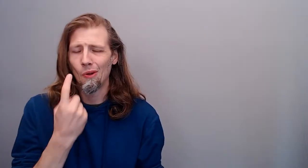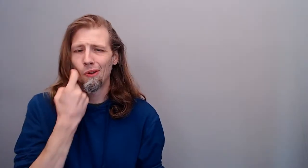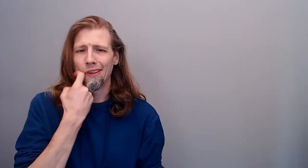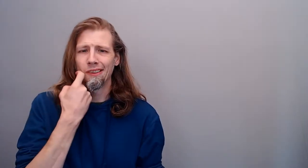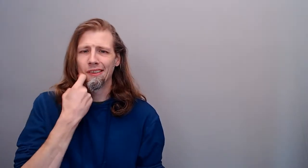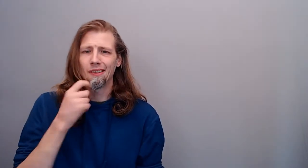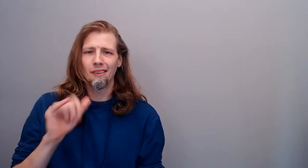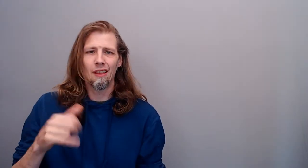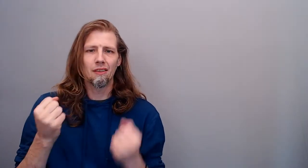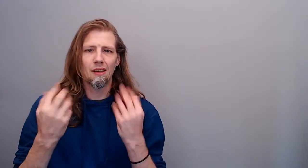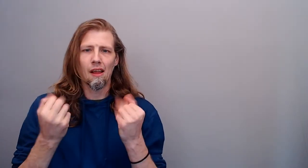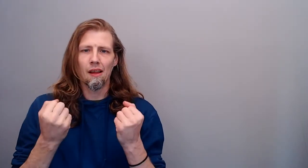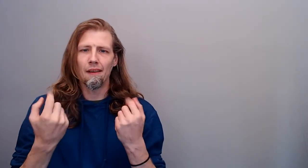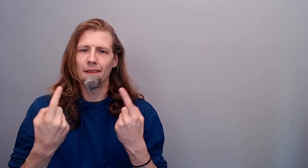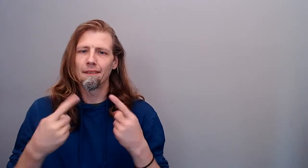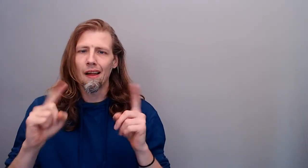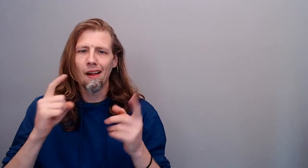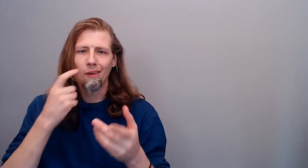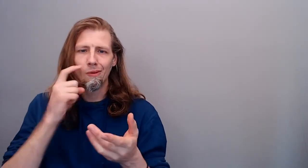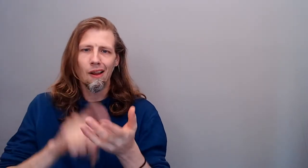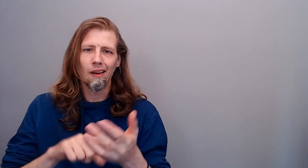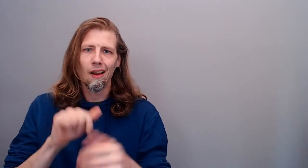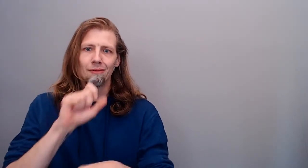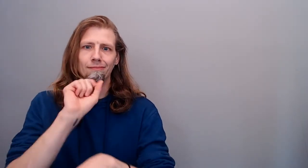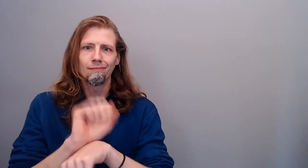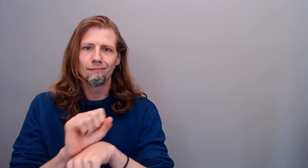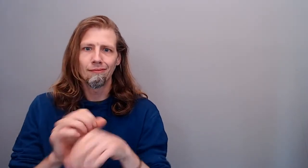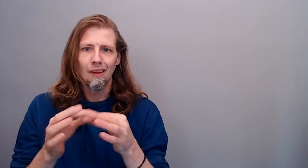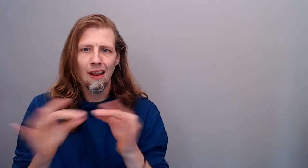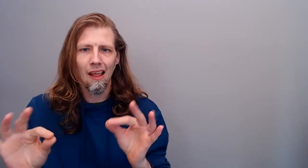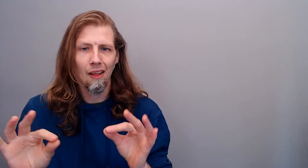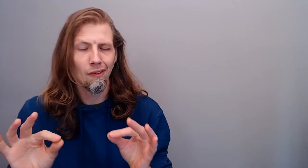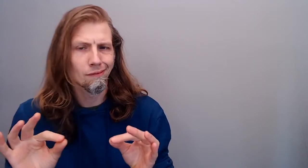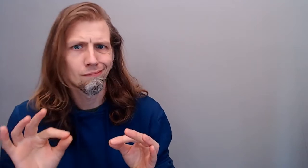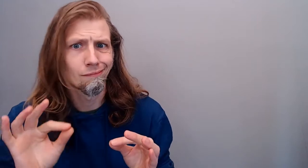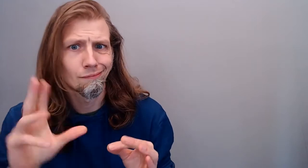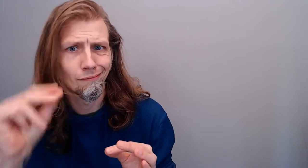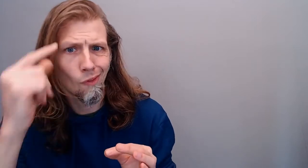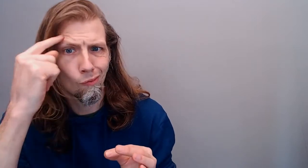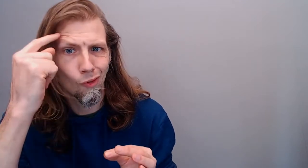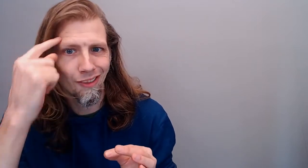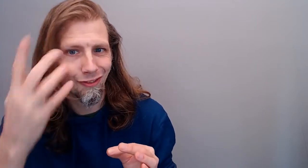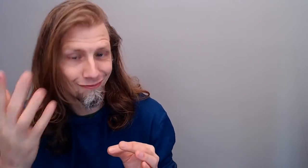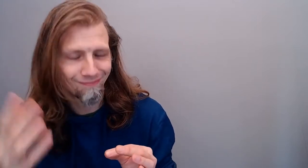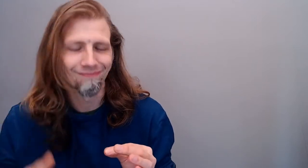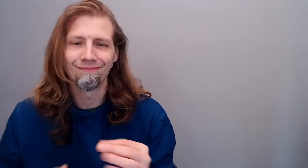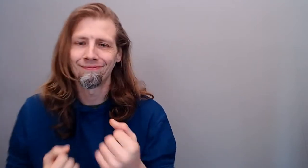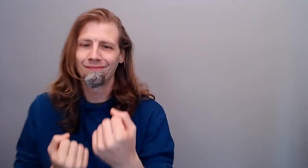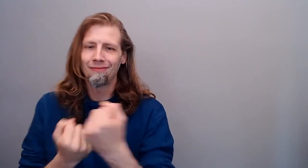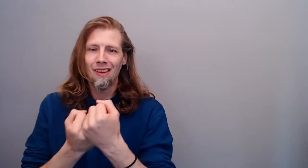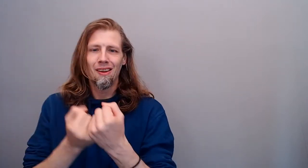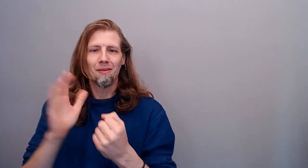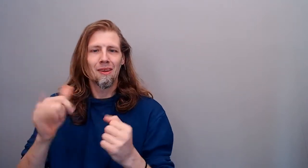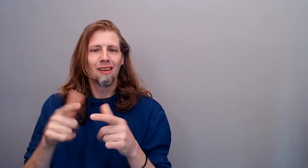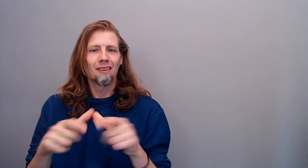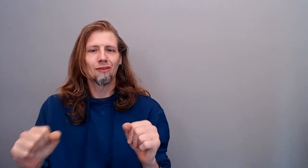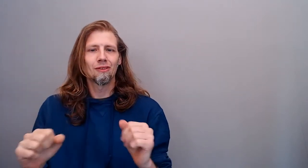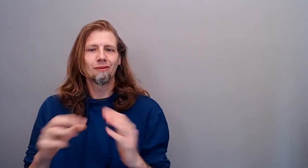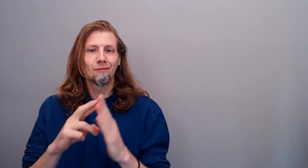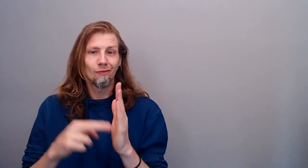It's only recently that ASL has been recognized as a bona fide language, which honestly was a no-brainer.